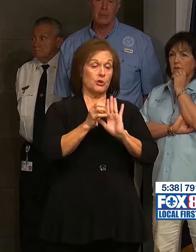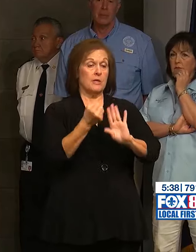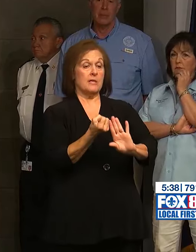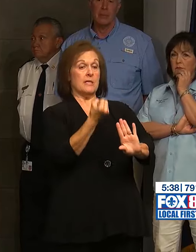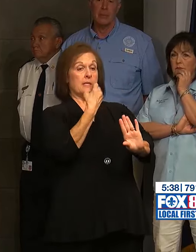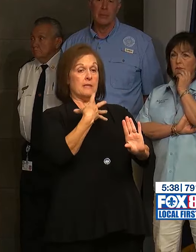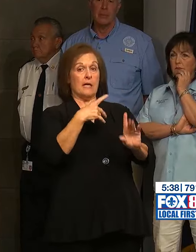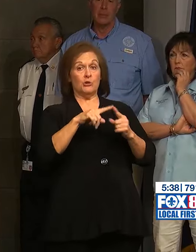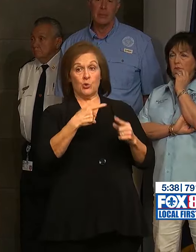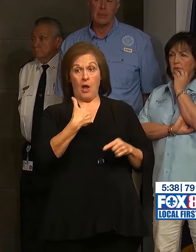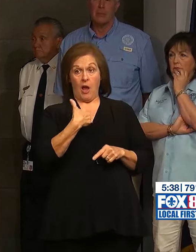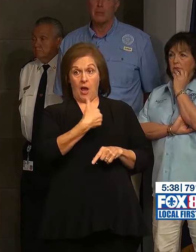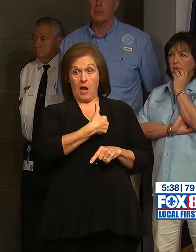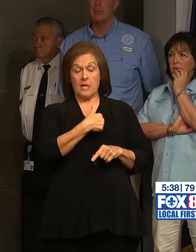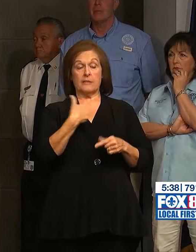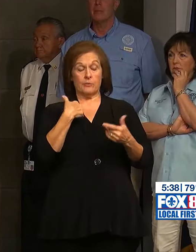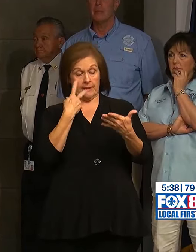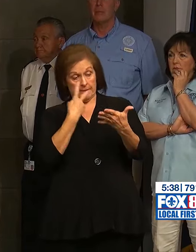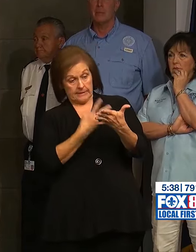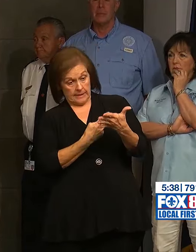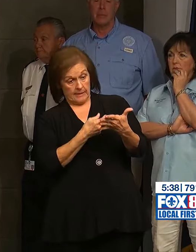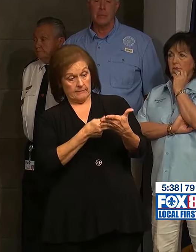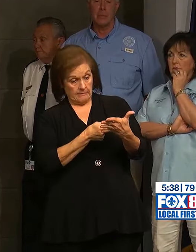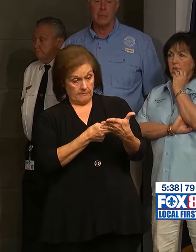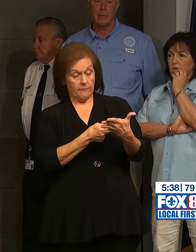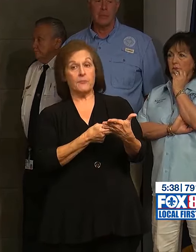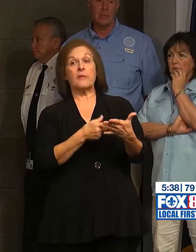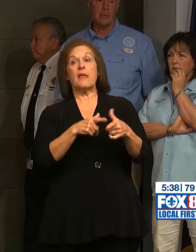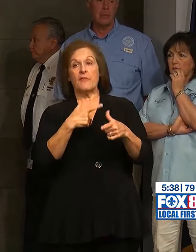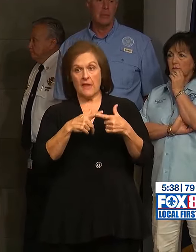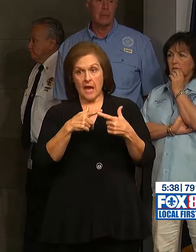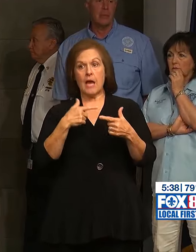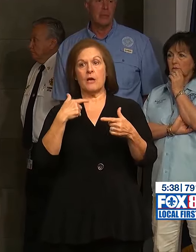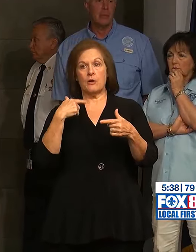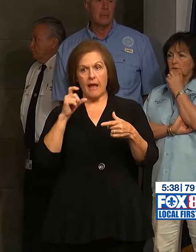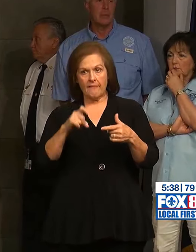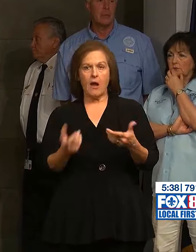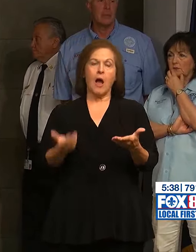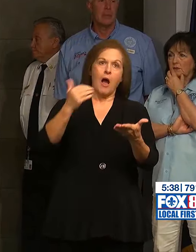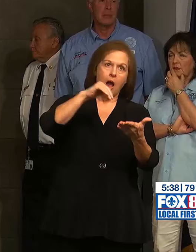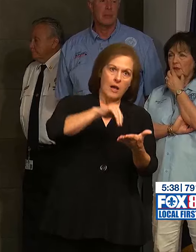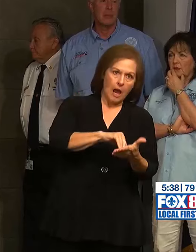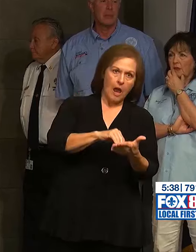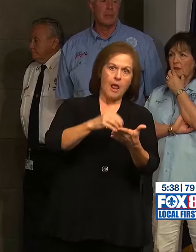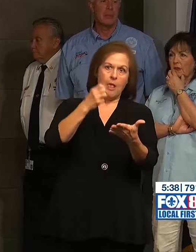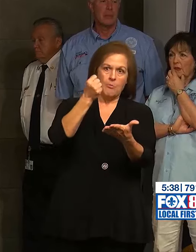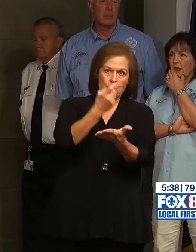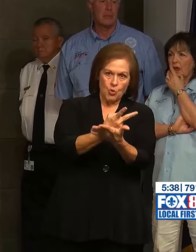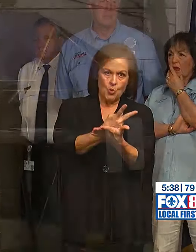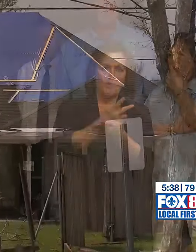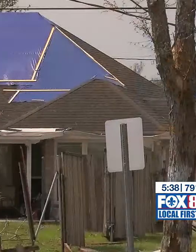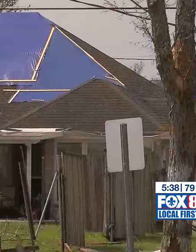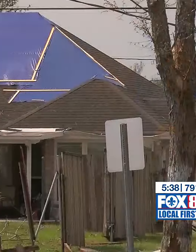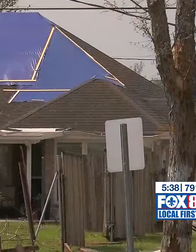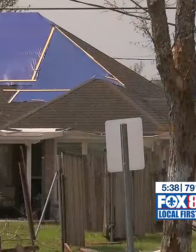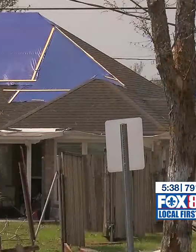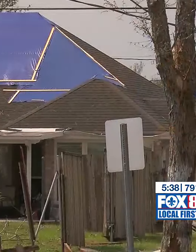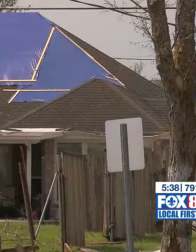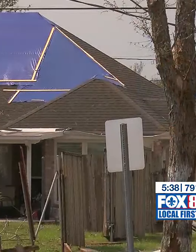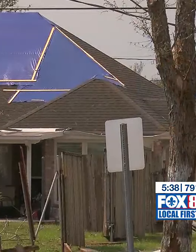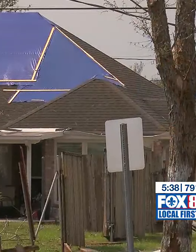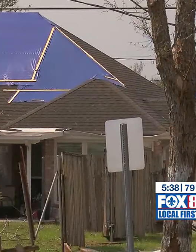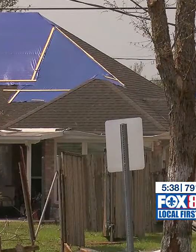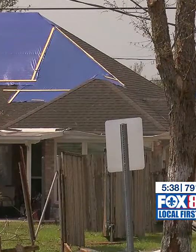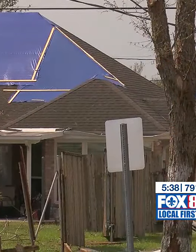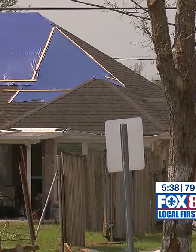look at that photographic evidence, and then we almost like do a post-approval again to say, yes, this is permitted. As the